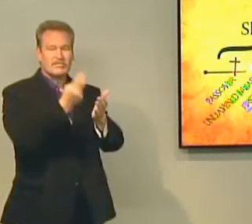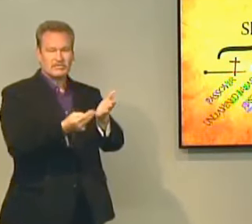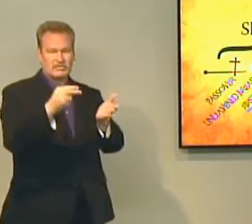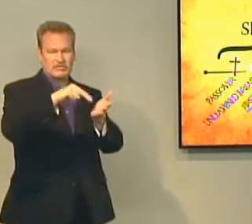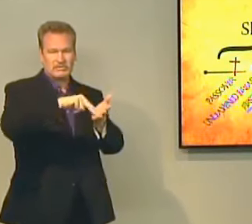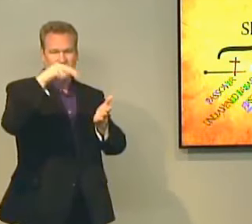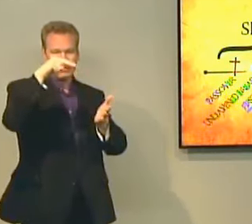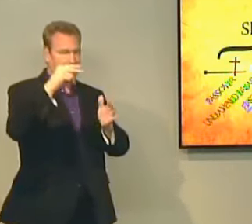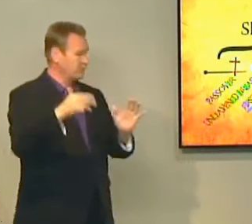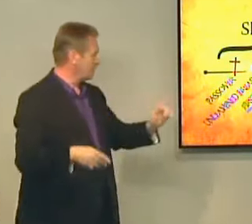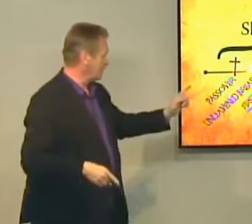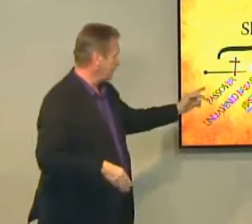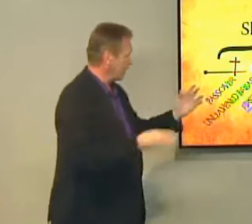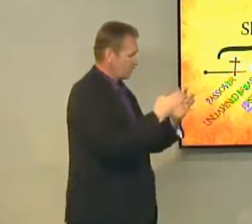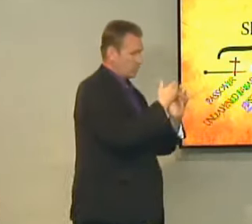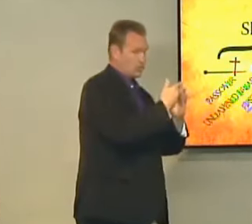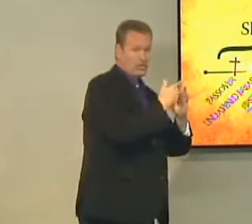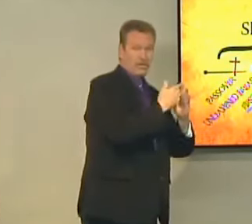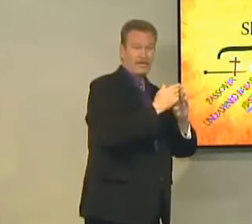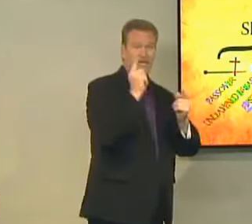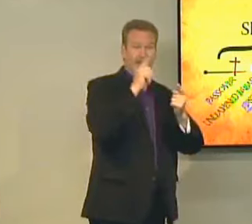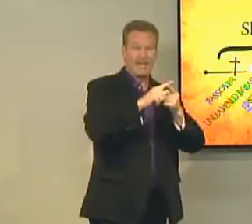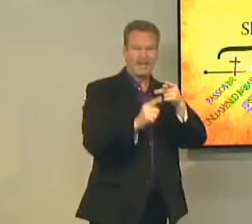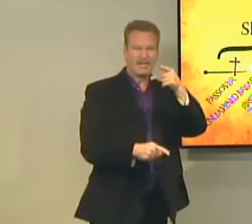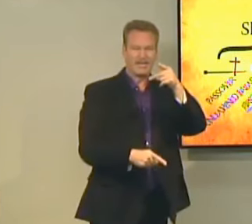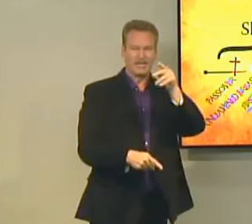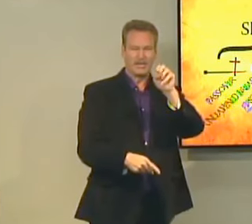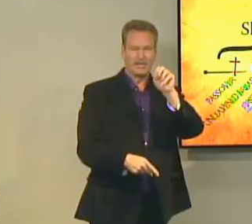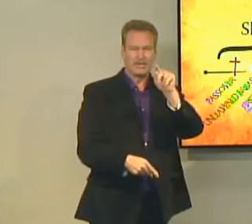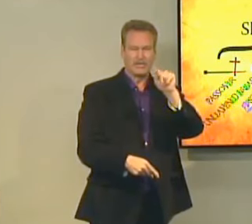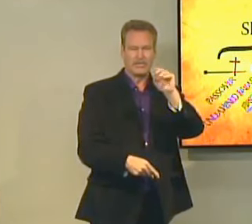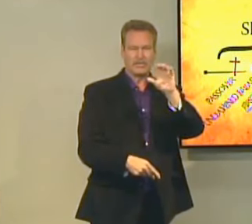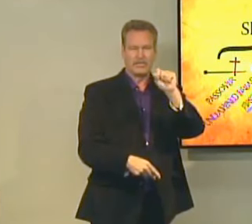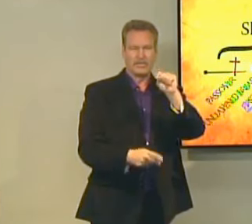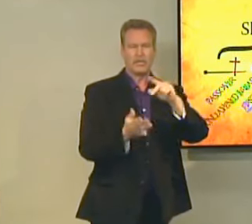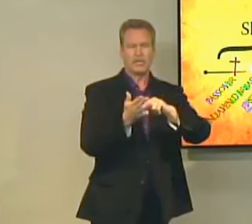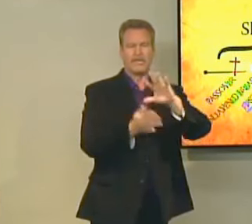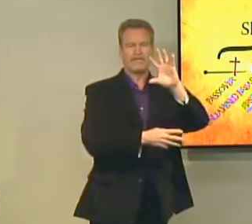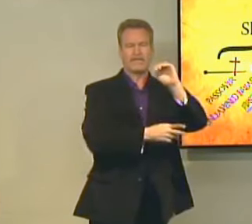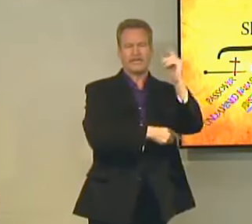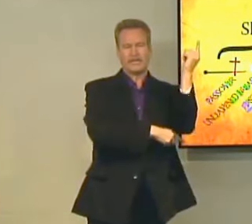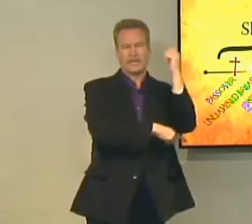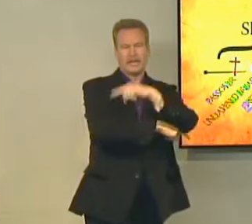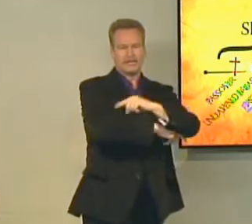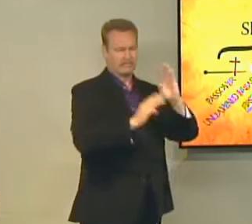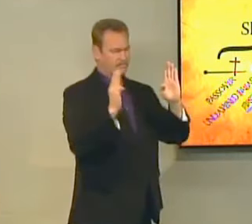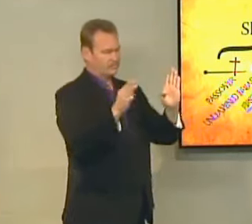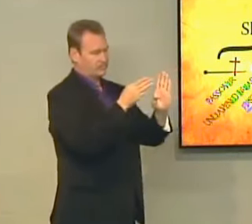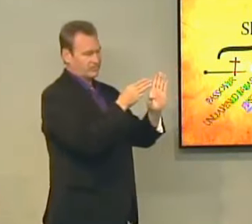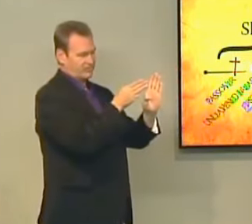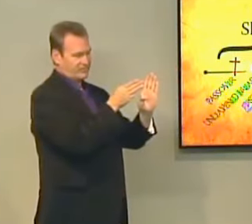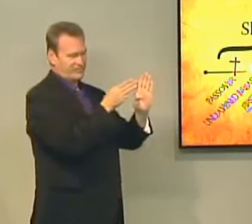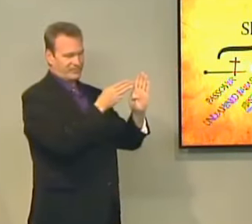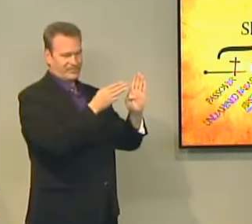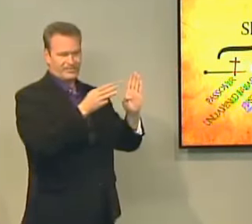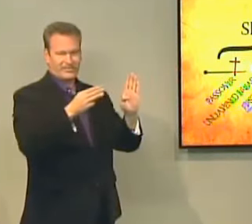the Firstfruits is when Jesus rose from the dead. And then there's 50 days in between them. And the Feast of Pentecost took